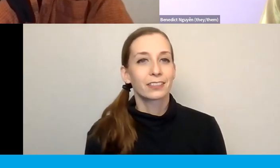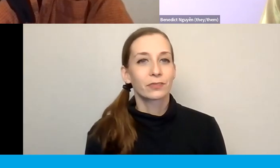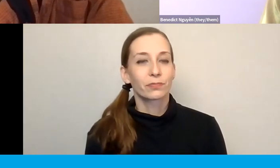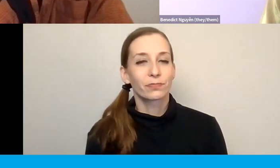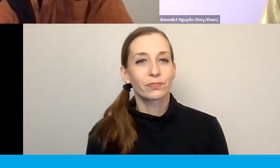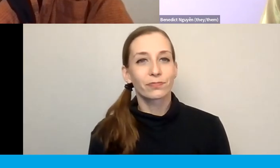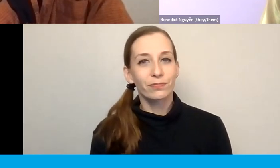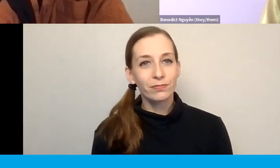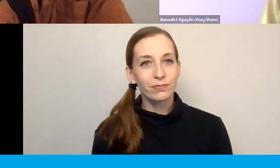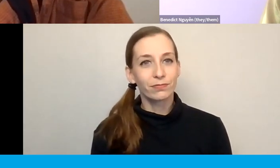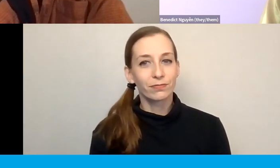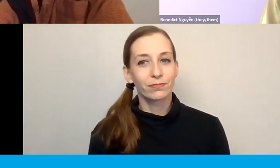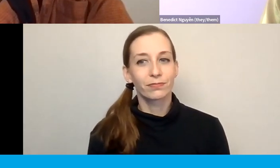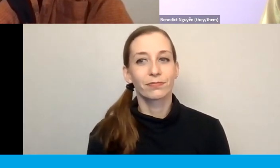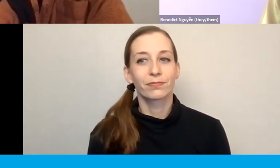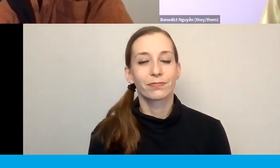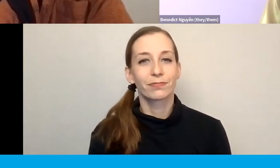a, I don't know, like,